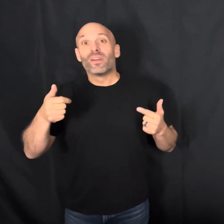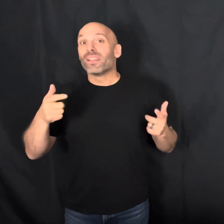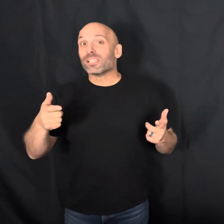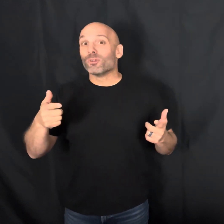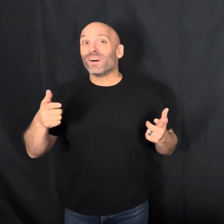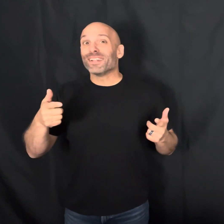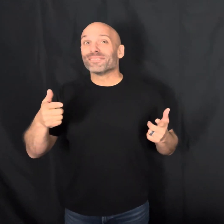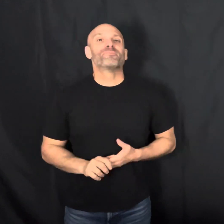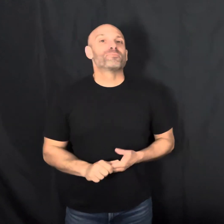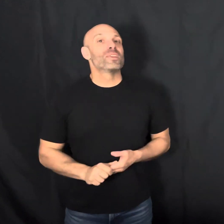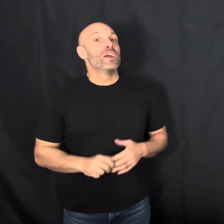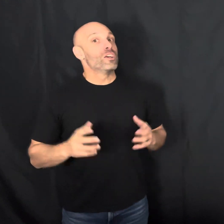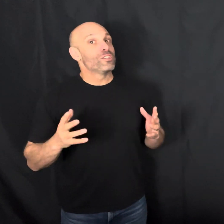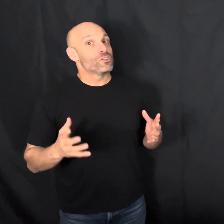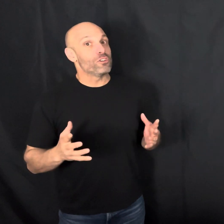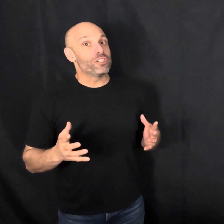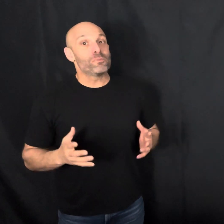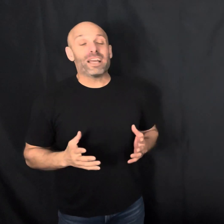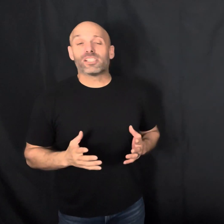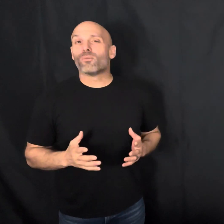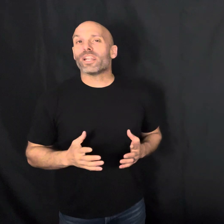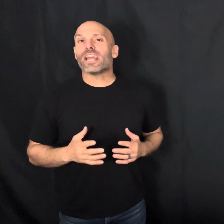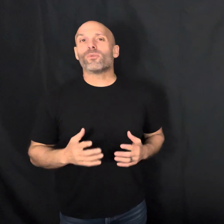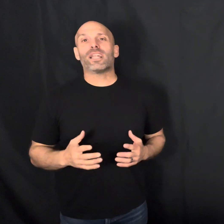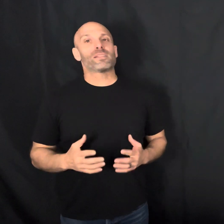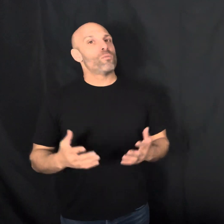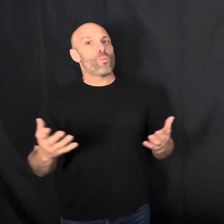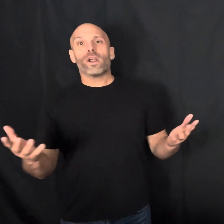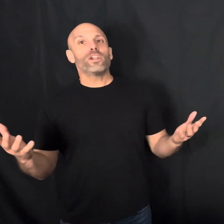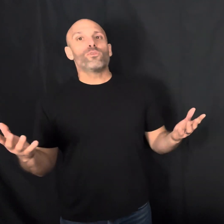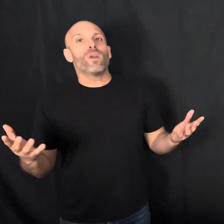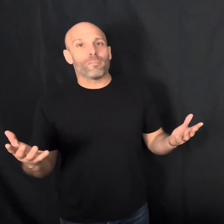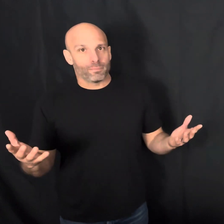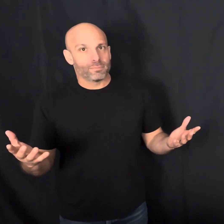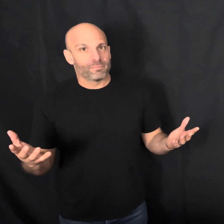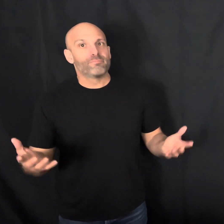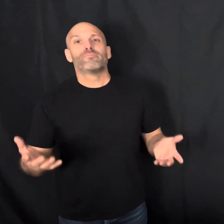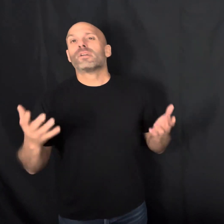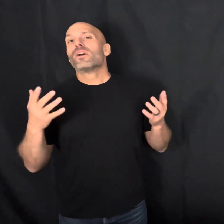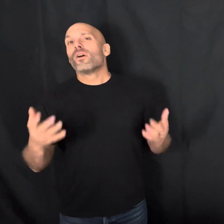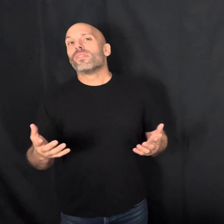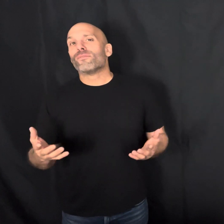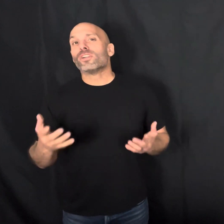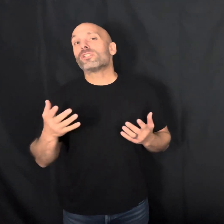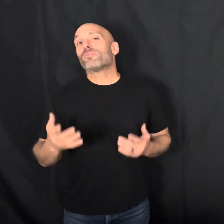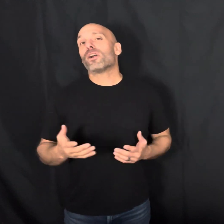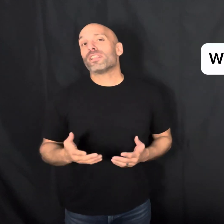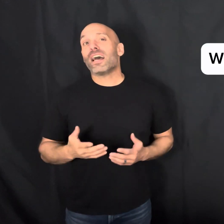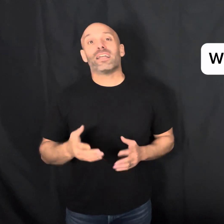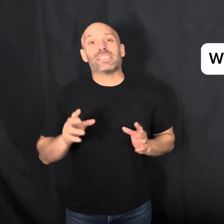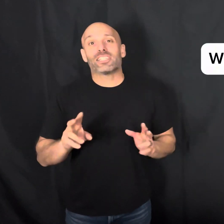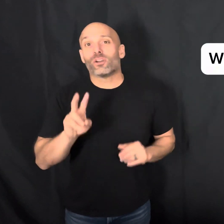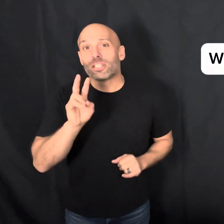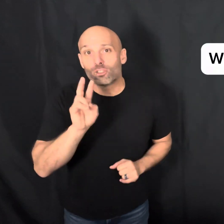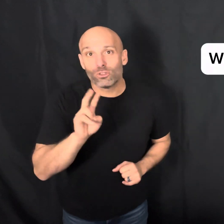let's move on. So you just met someone and you want to ask them, where are you from? The first part of that, it's actually only two